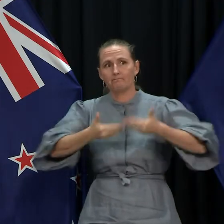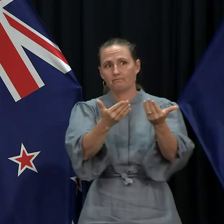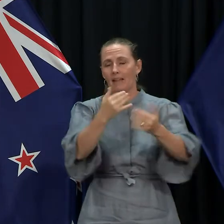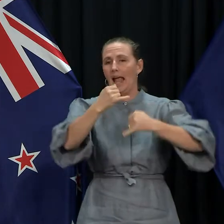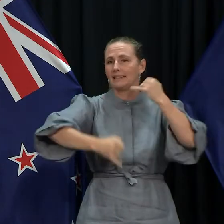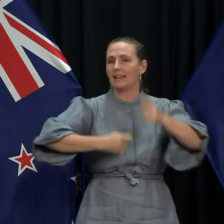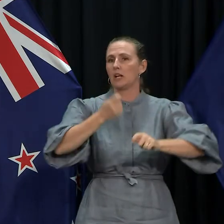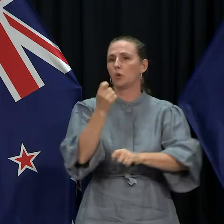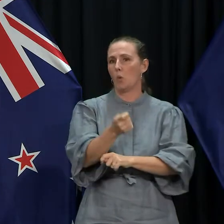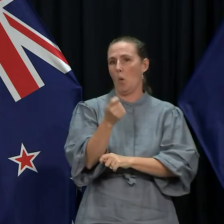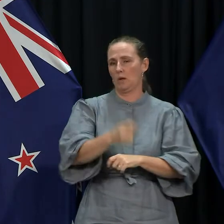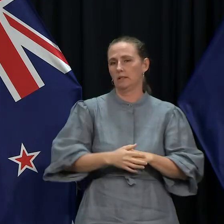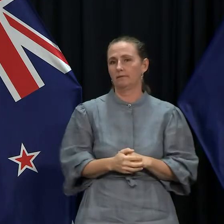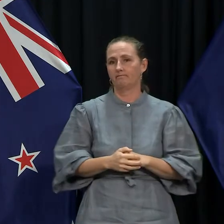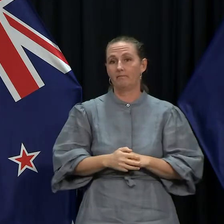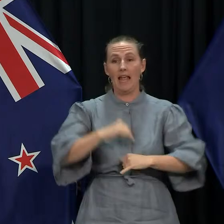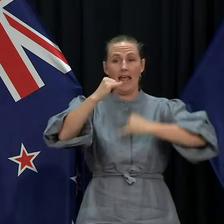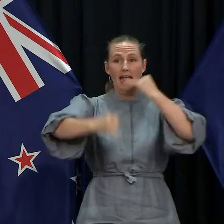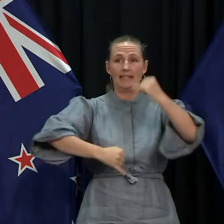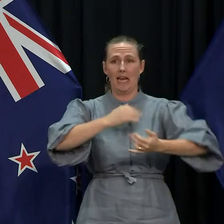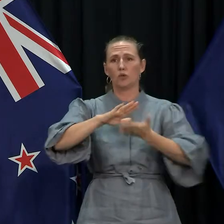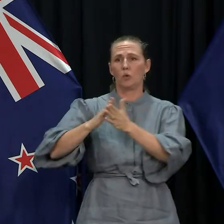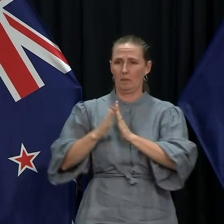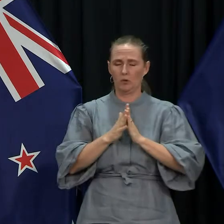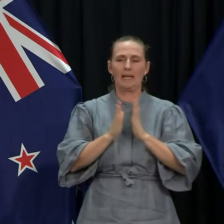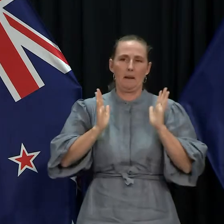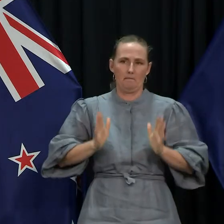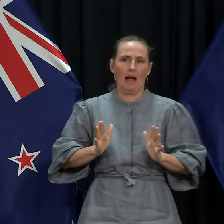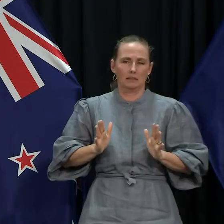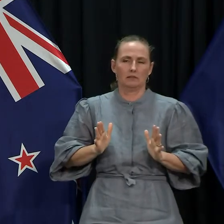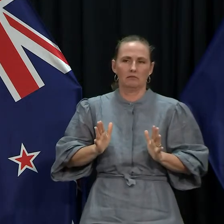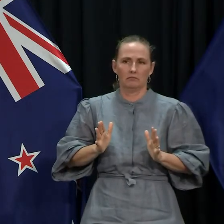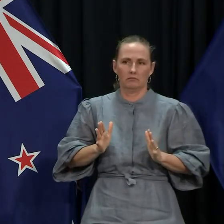community is obliged, I think, to pursue in real time as well.